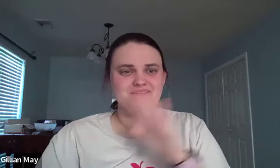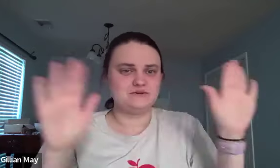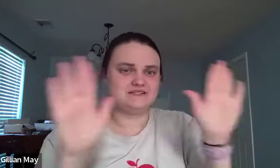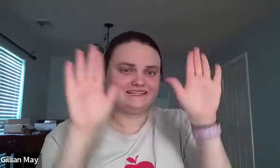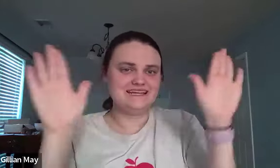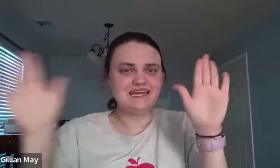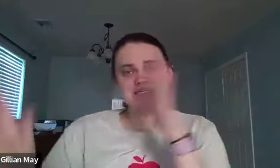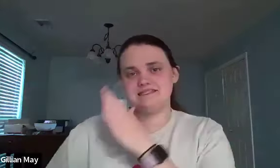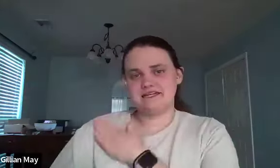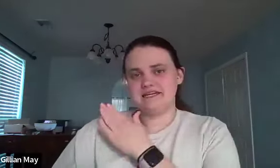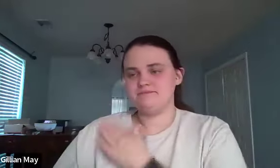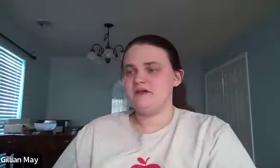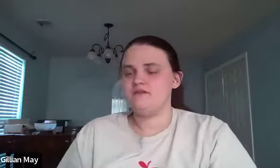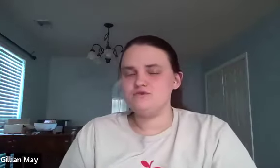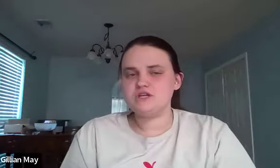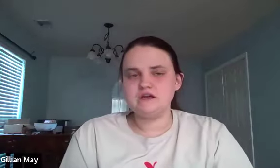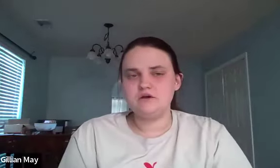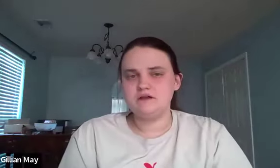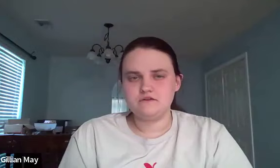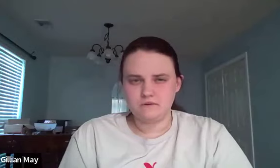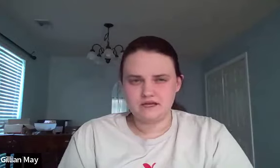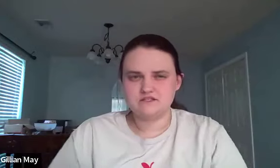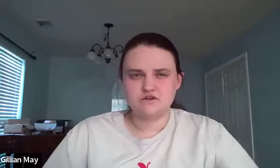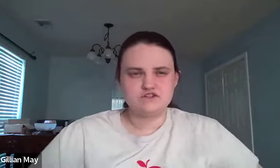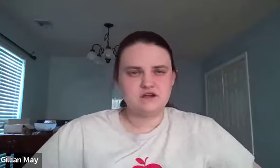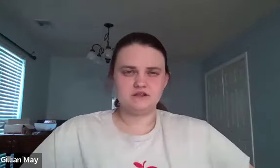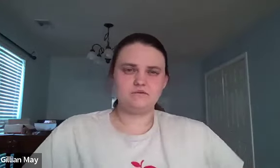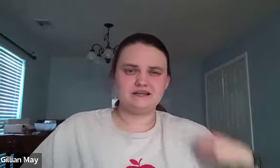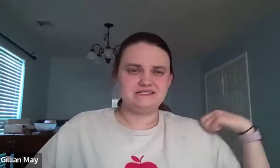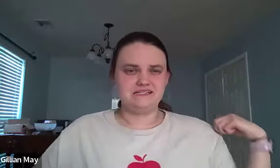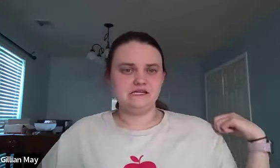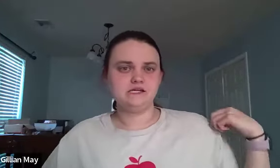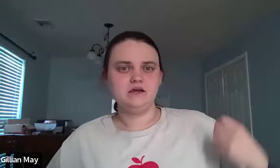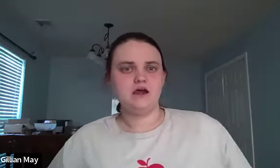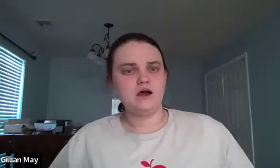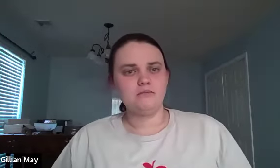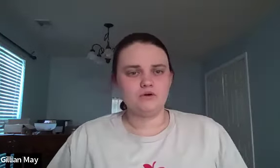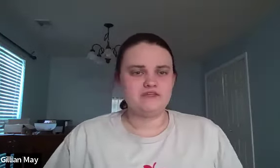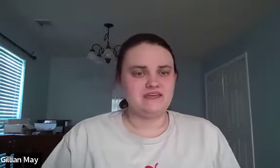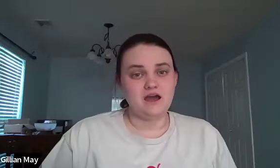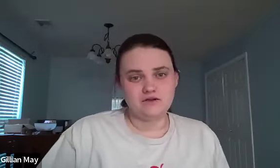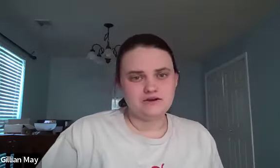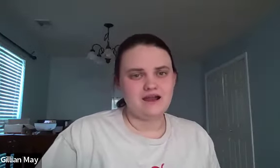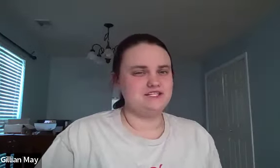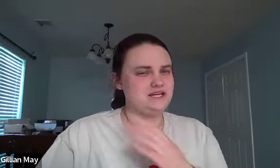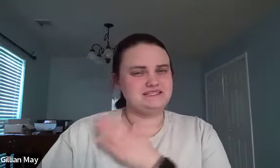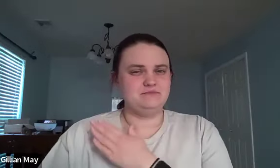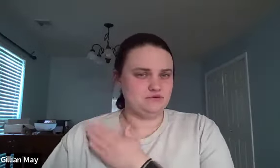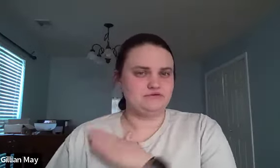Or Sunday and Sunday. Those can go either way, so there's not really one I see more than the other. I see both